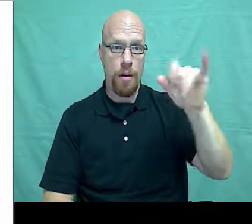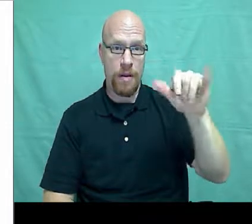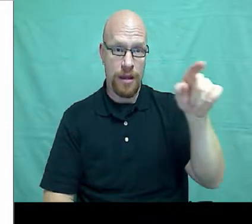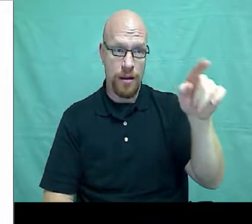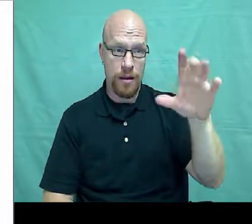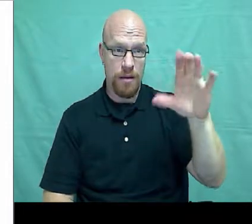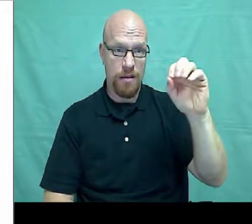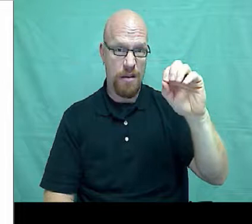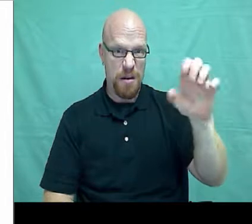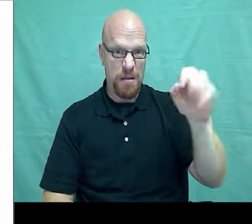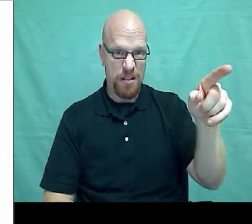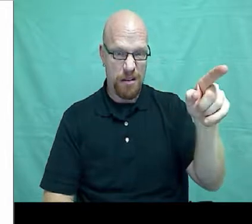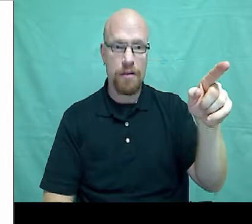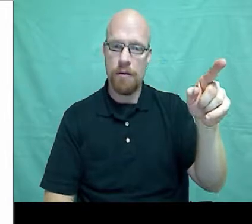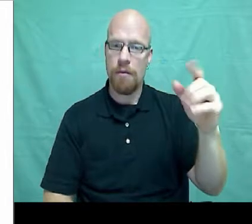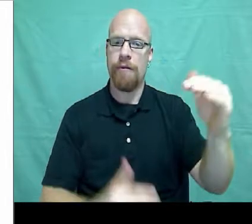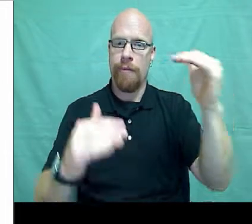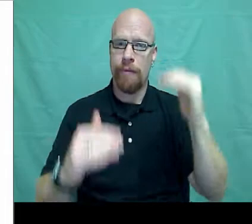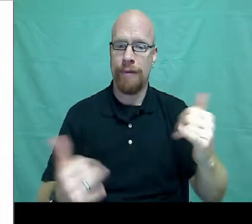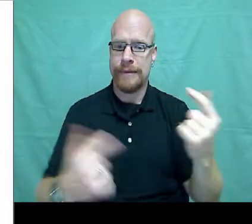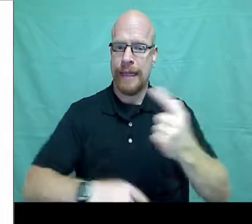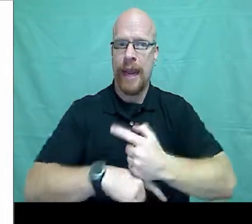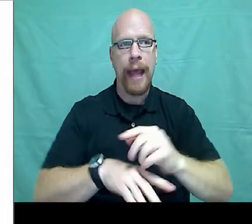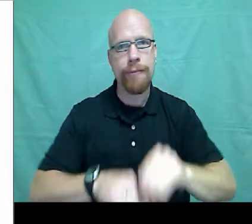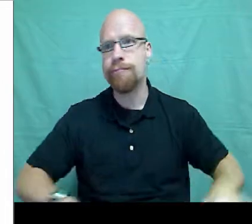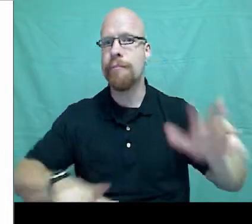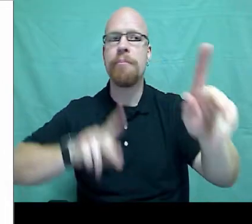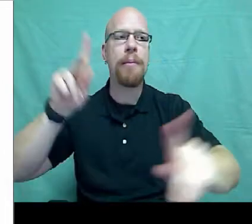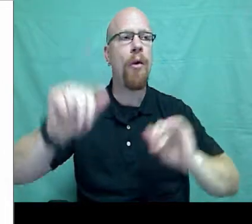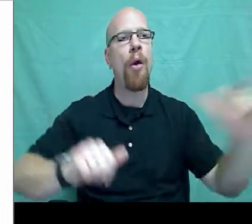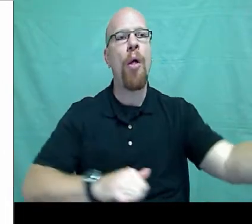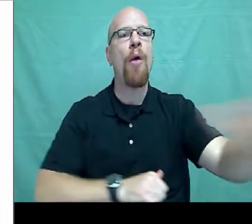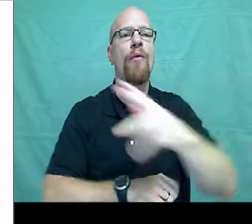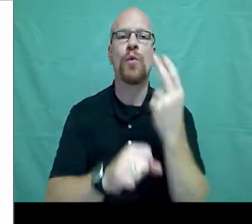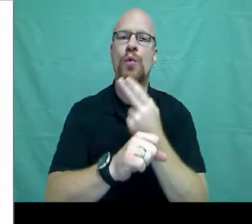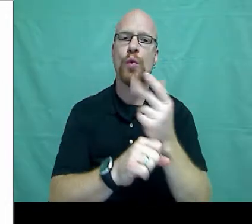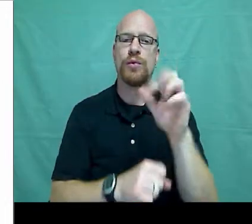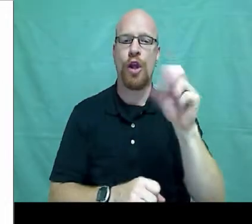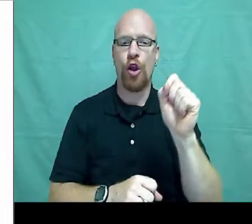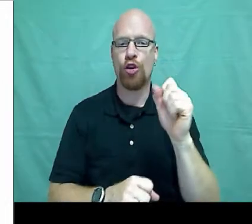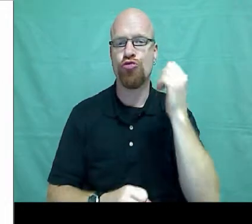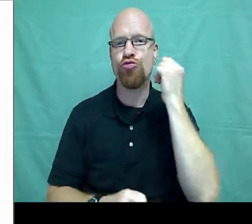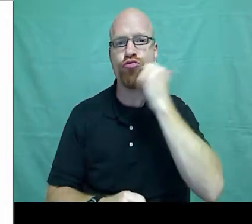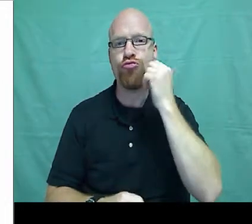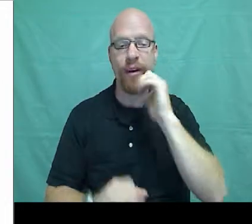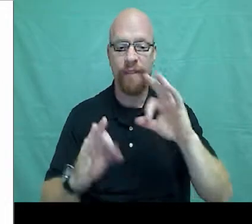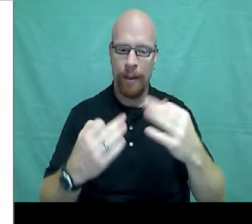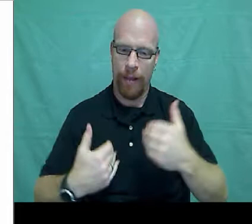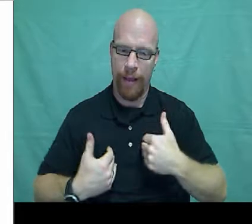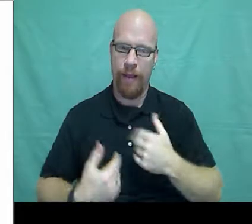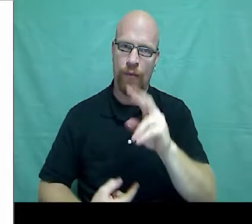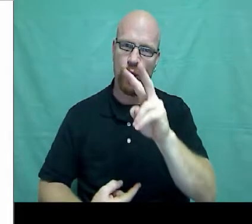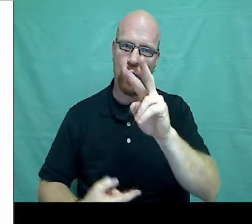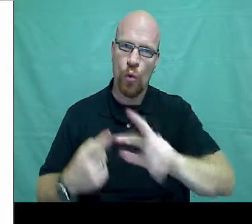Company. And then today, an average family has